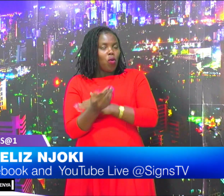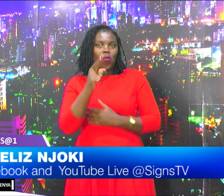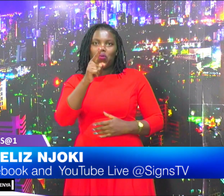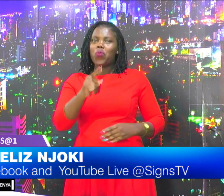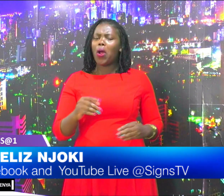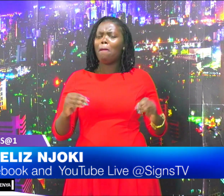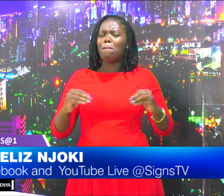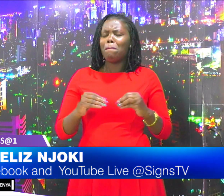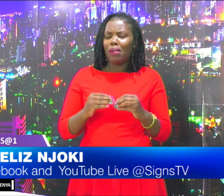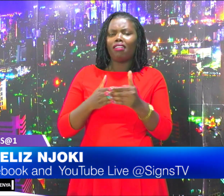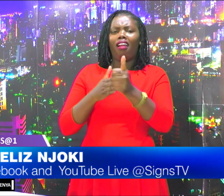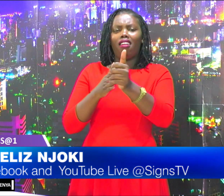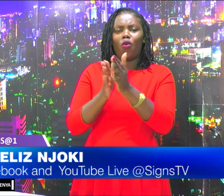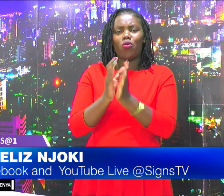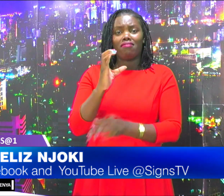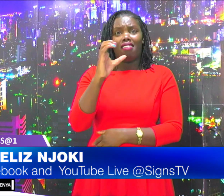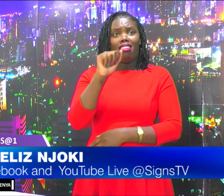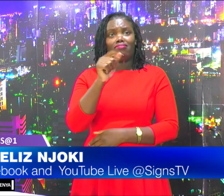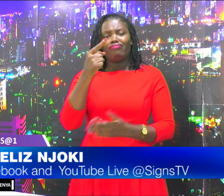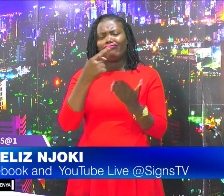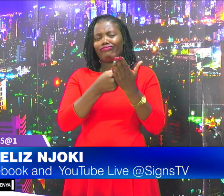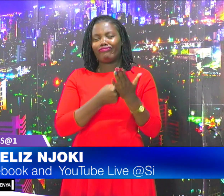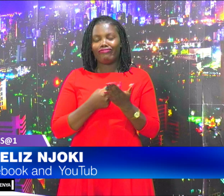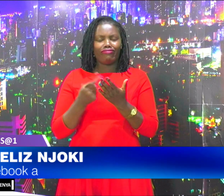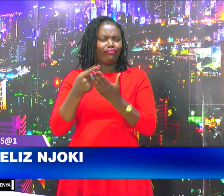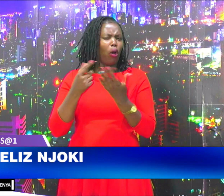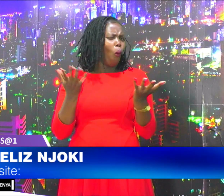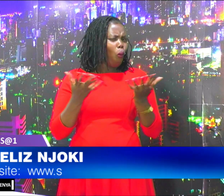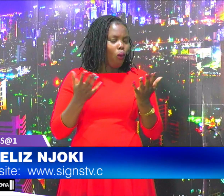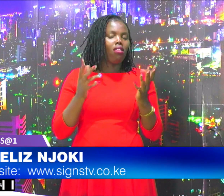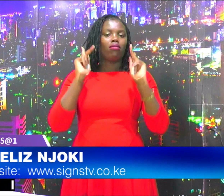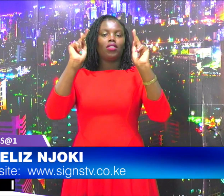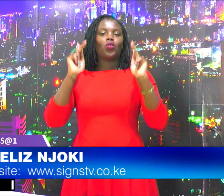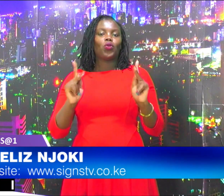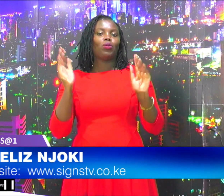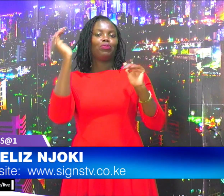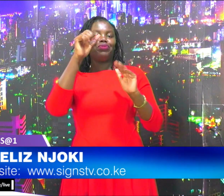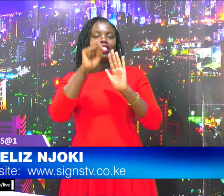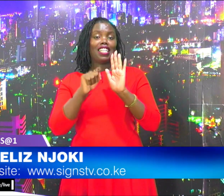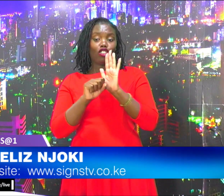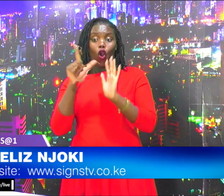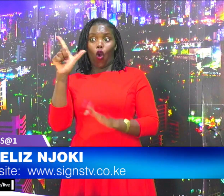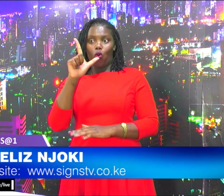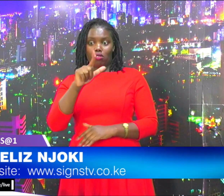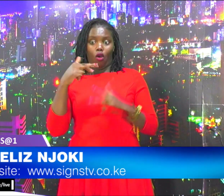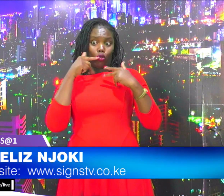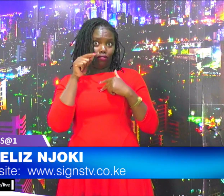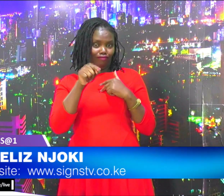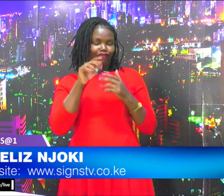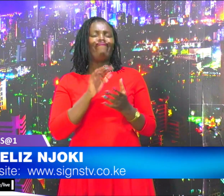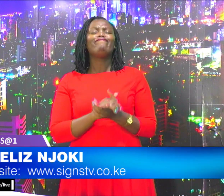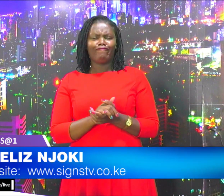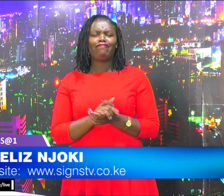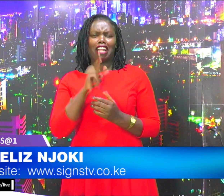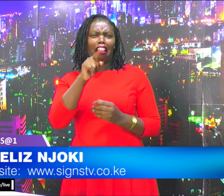Monday morning chaired a cabinet meeting at the Kisumu Stage Lodge. This was the first time cabinet meeting after last week's